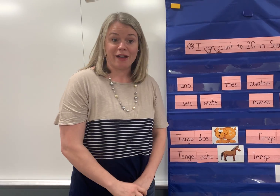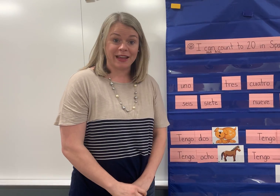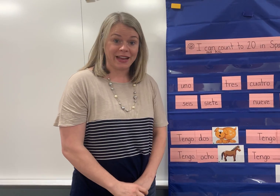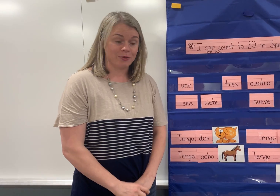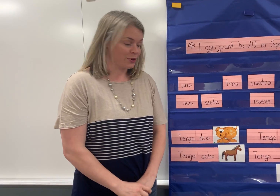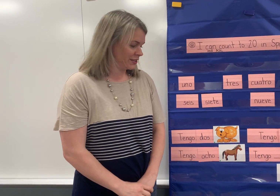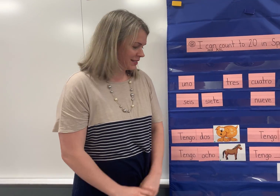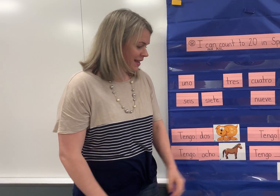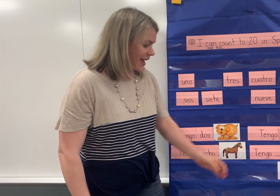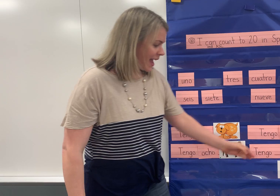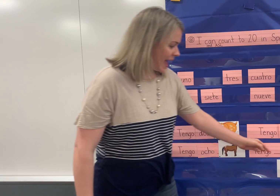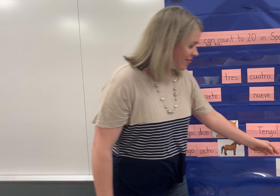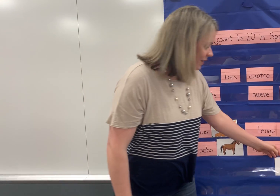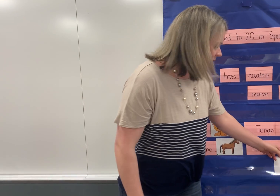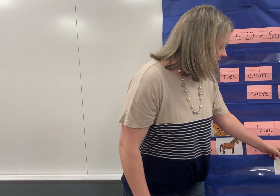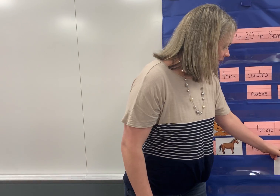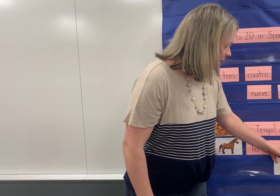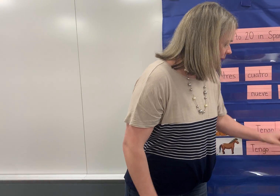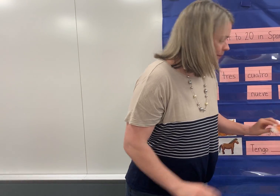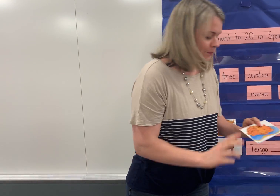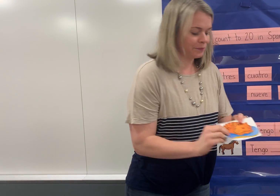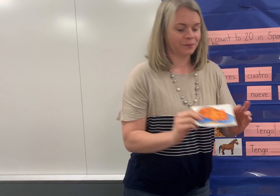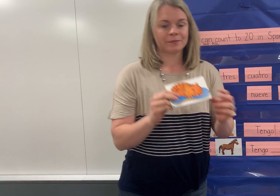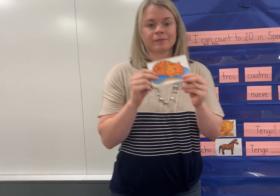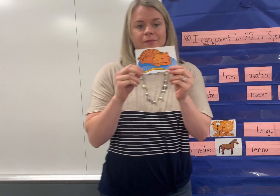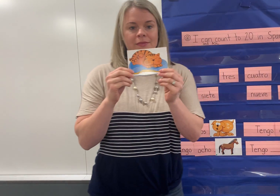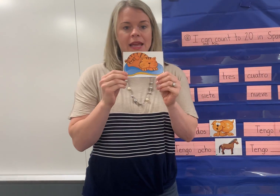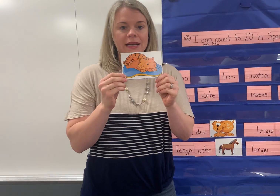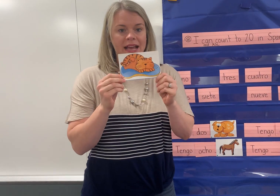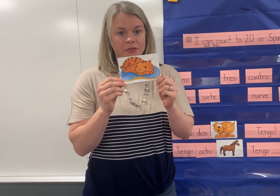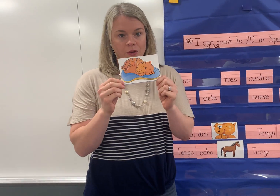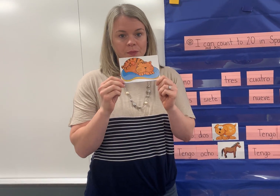8 horses. And the last one, el gato,